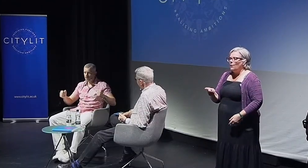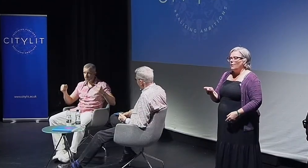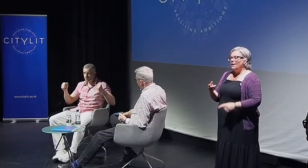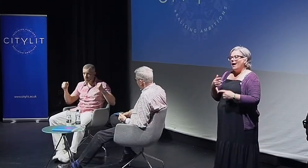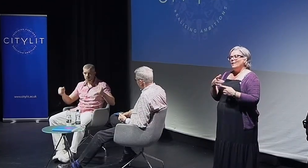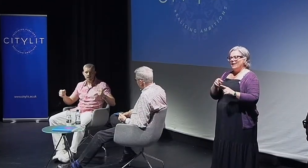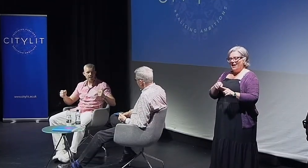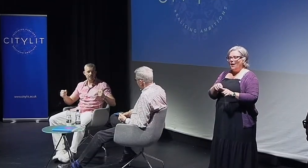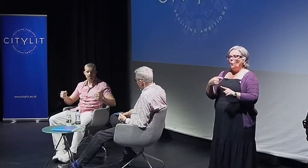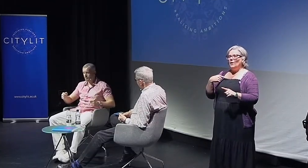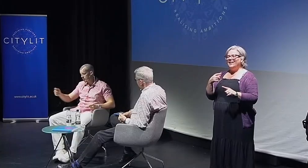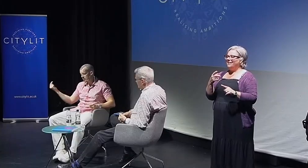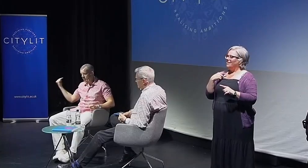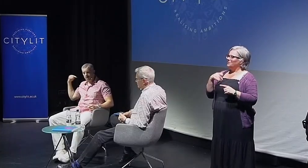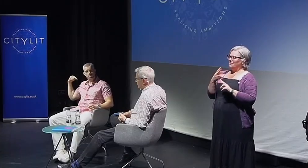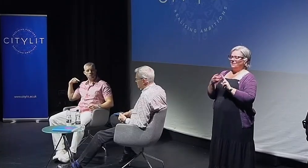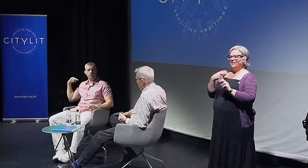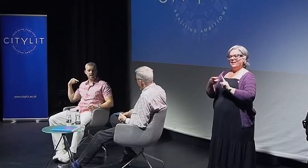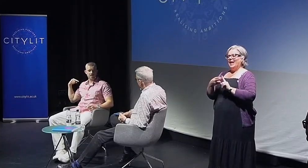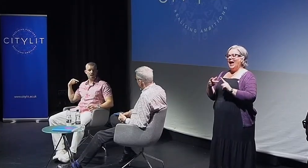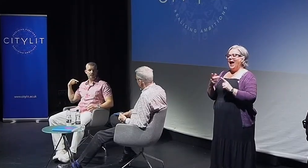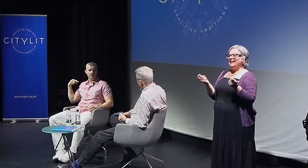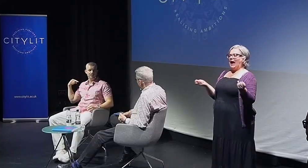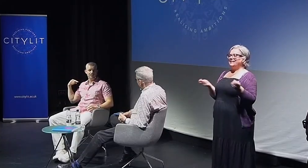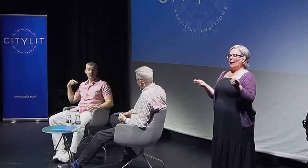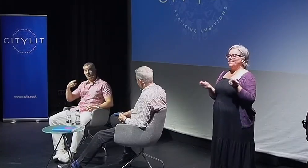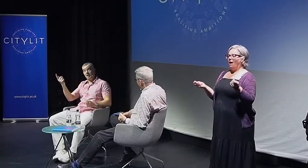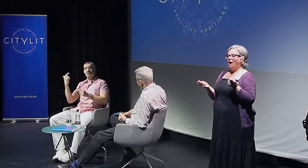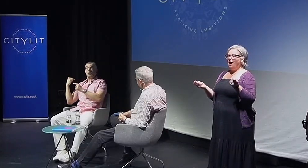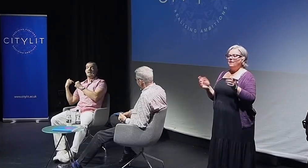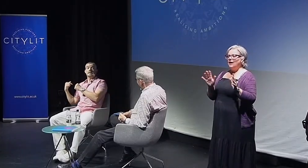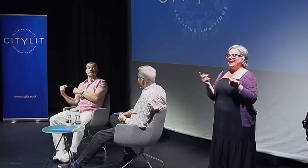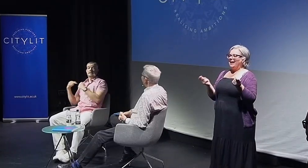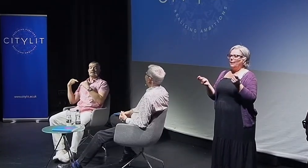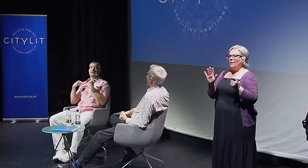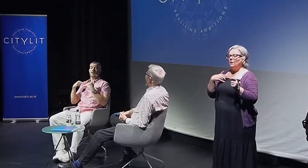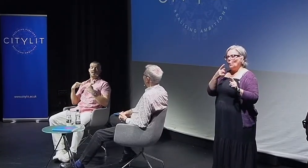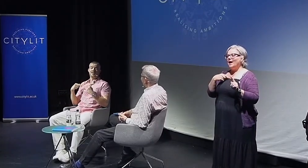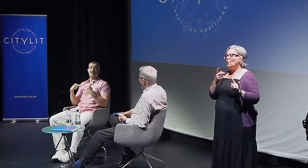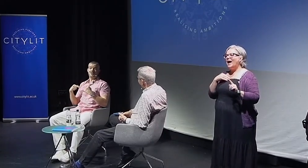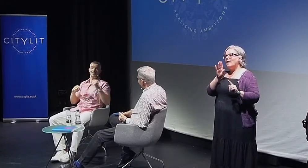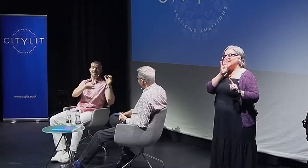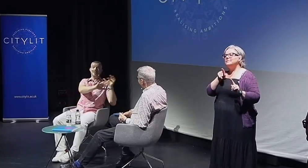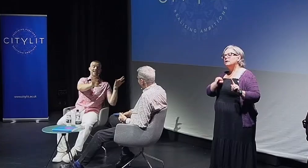gatekeepers. We're not the gatekeepers, but we've got a little door around the side. And if you just come this way, you can come